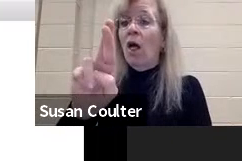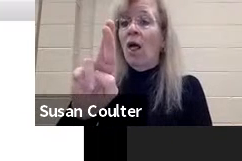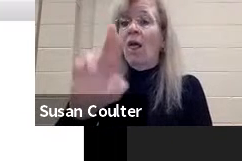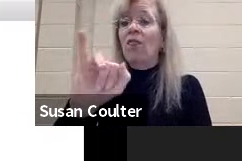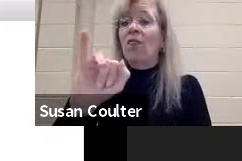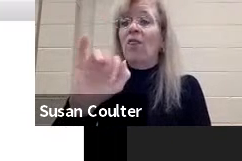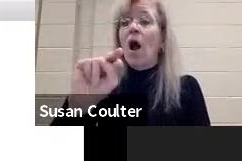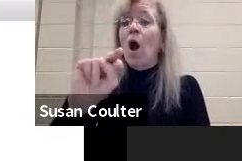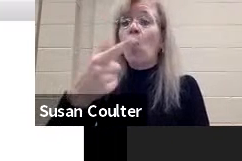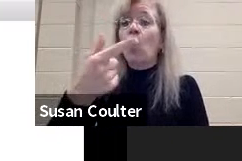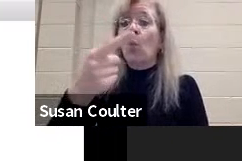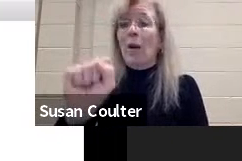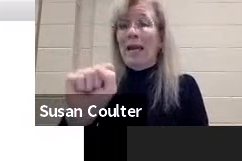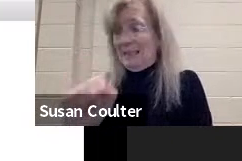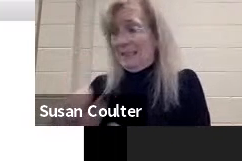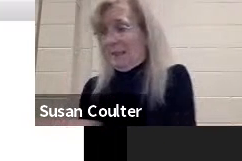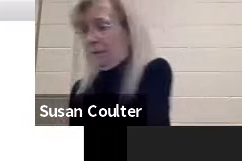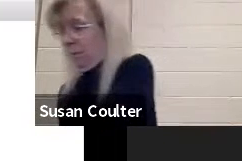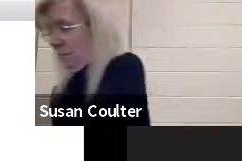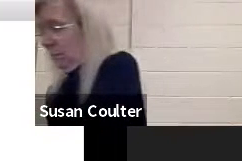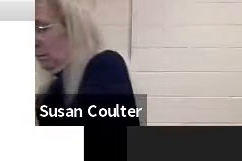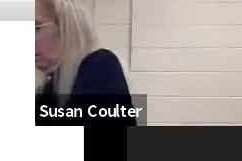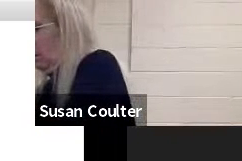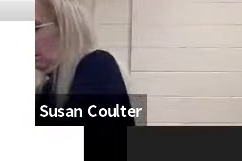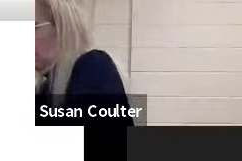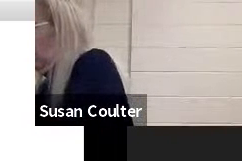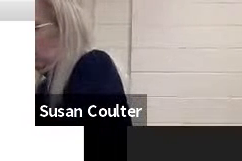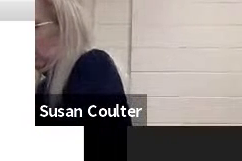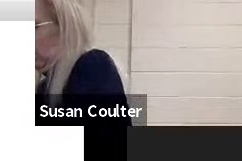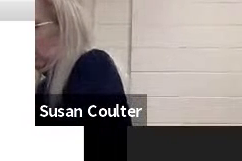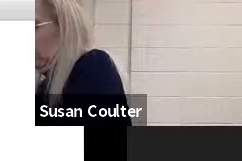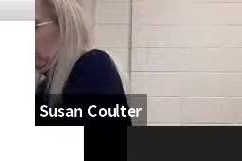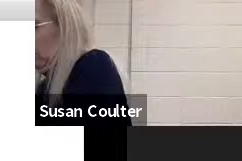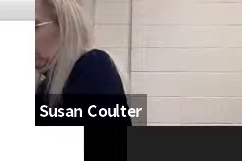are the rings.